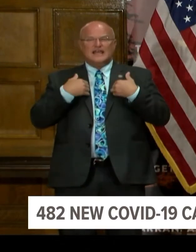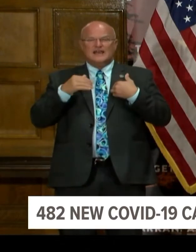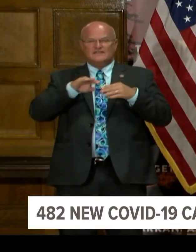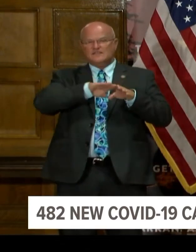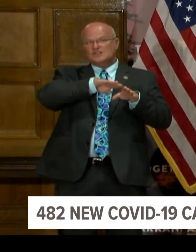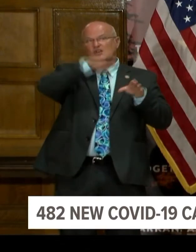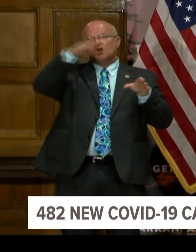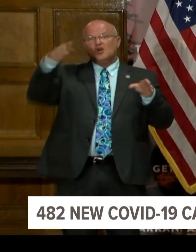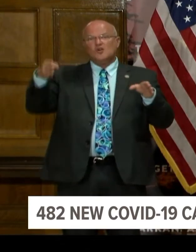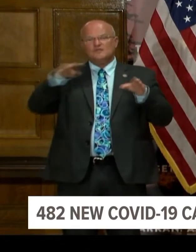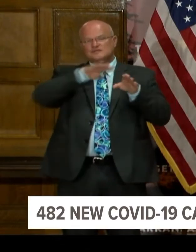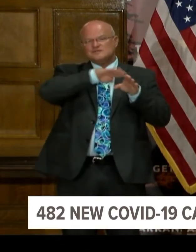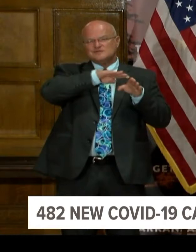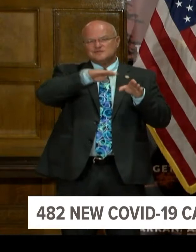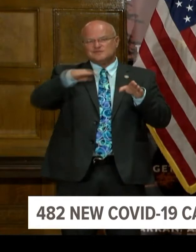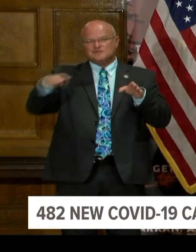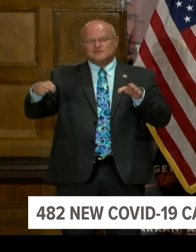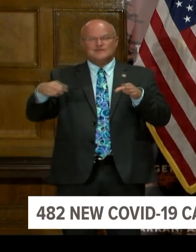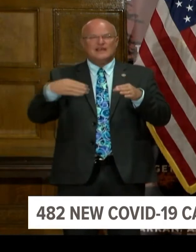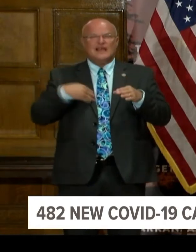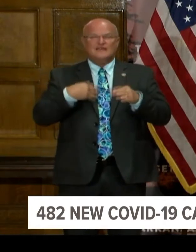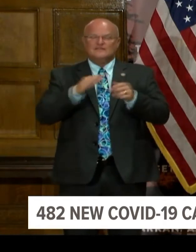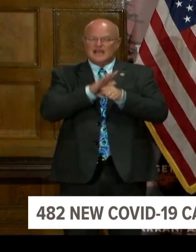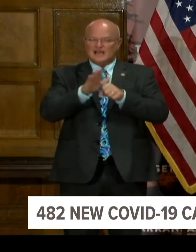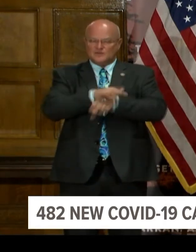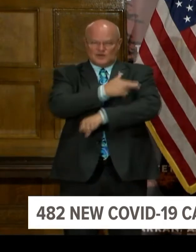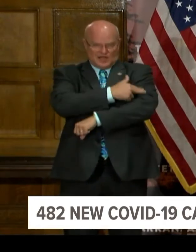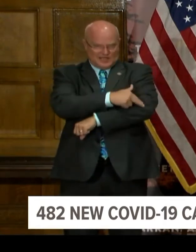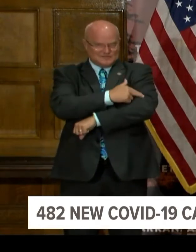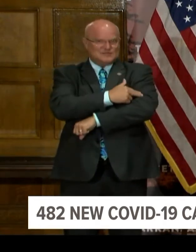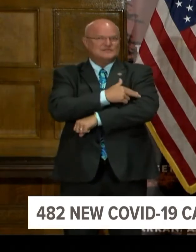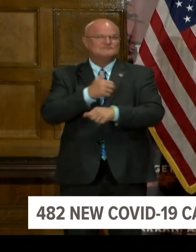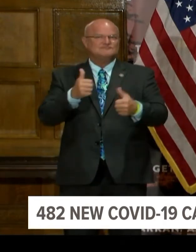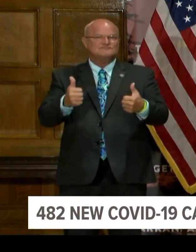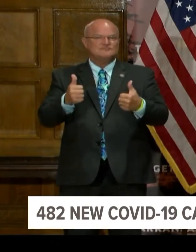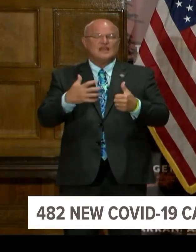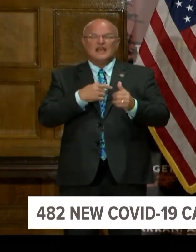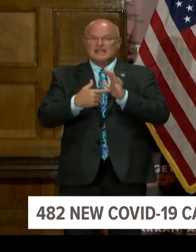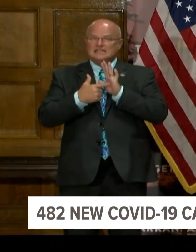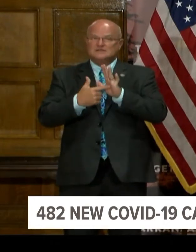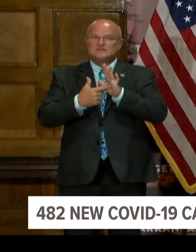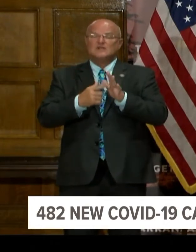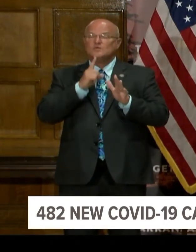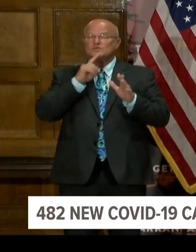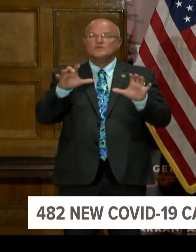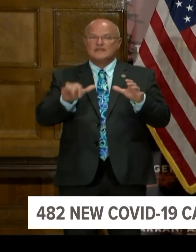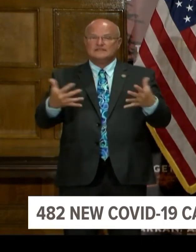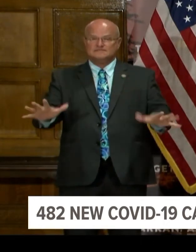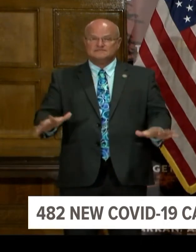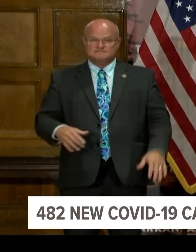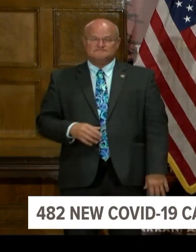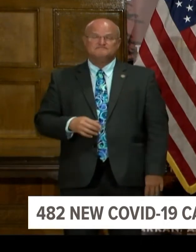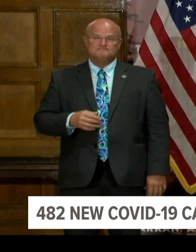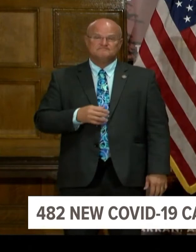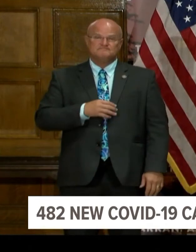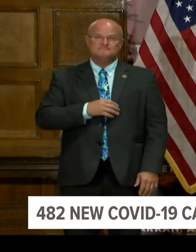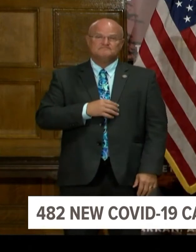curve, make sure that we have adequate hospital space, and I think it demonstrates that we are doing that.